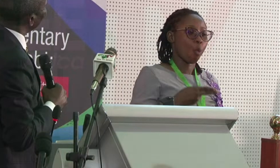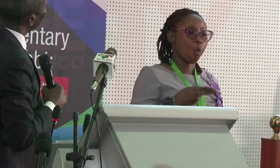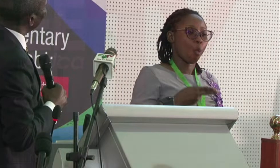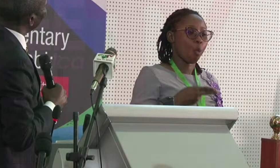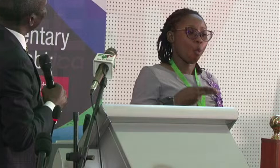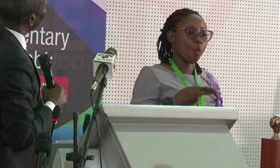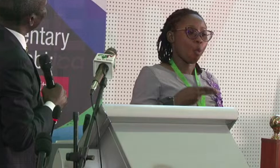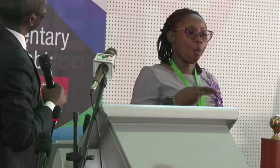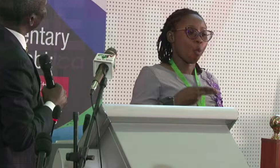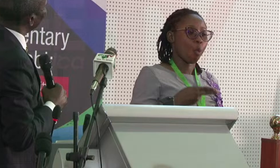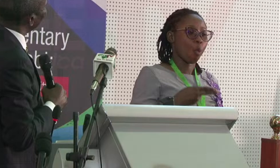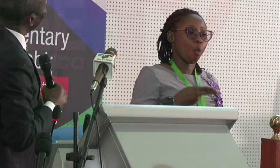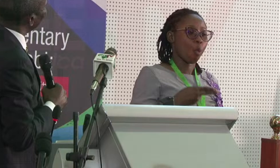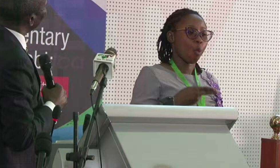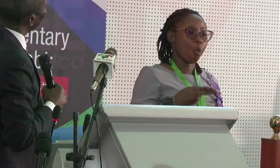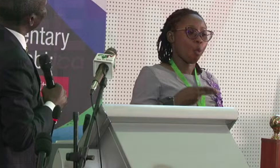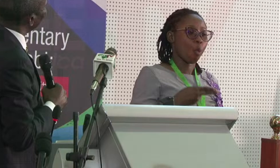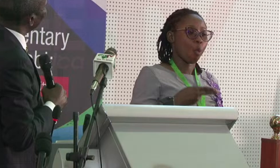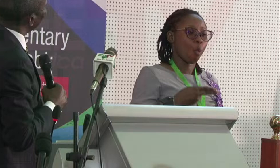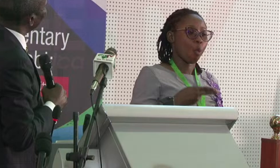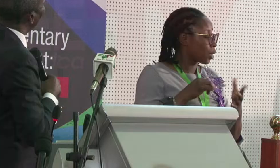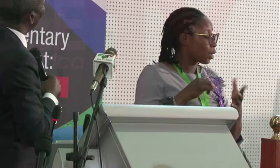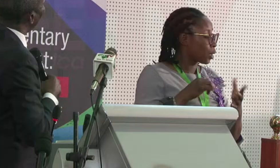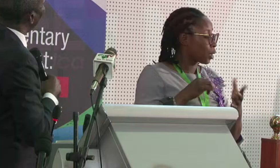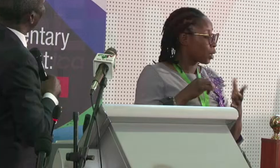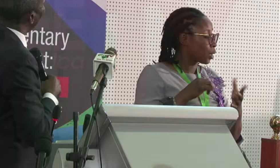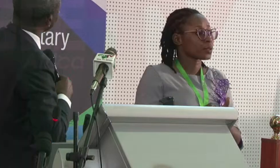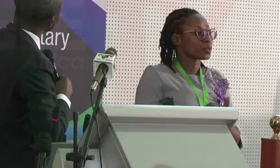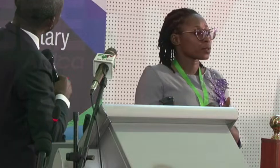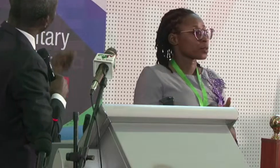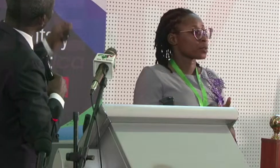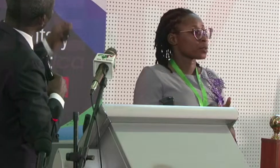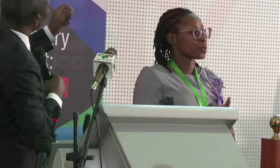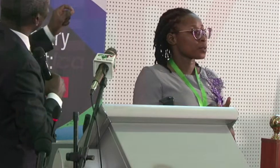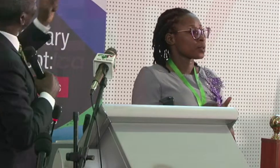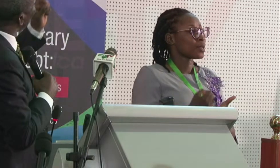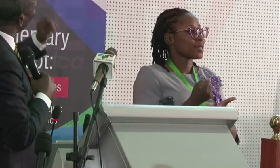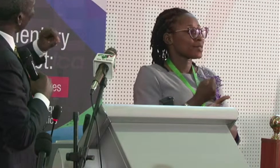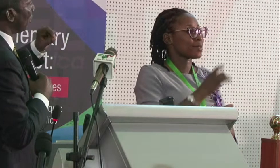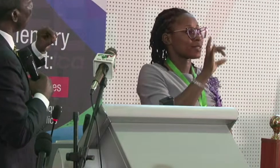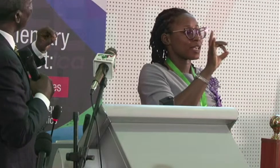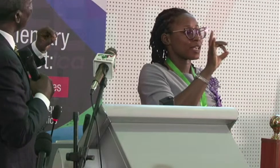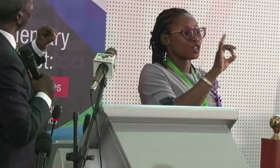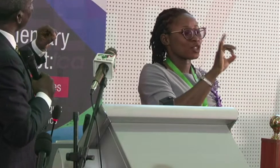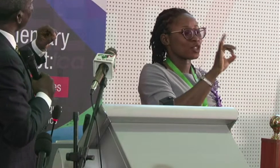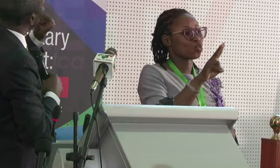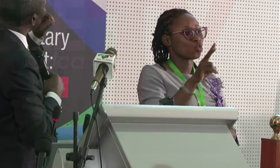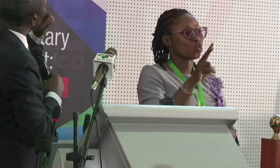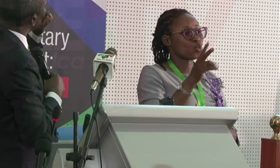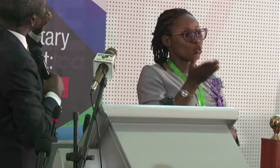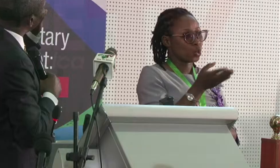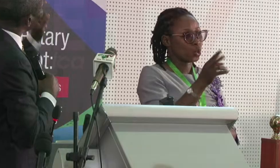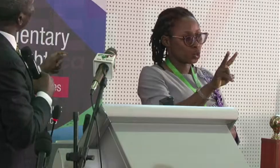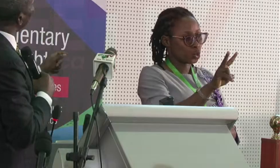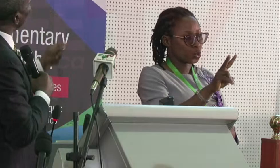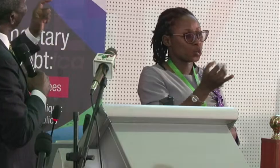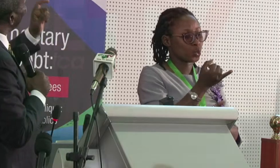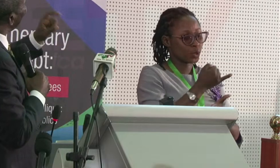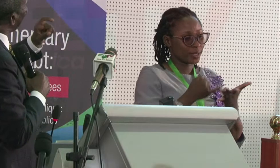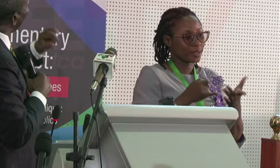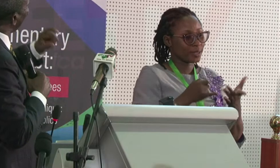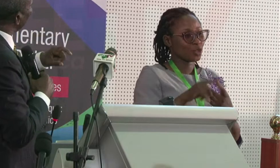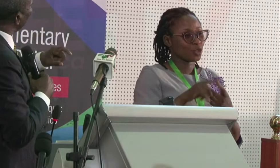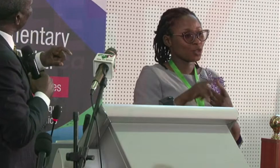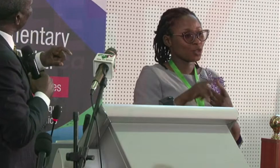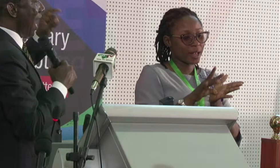Appeal, Nemeka Siago, argued that Section 82.2 is designed to